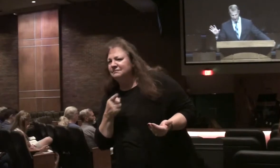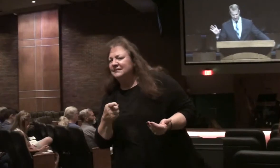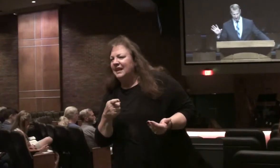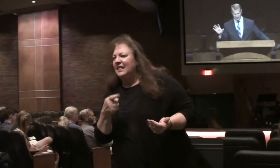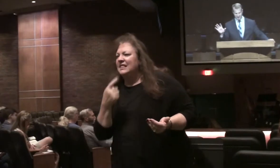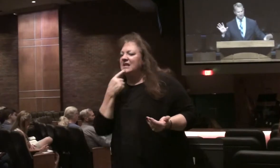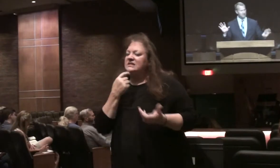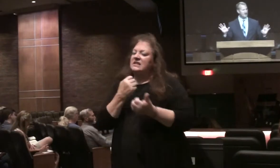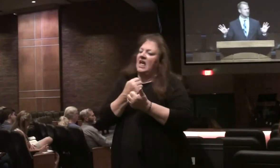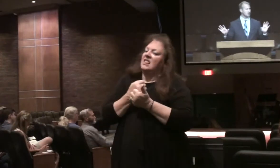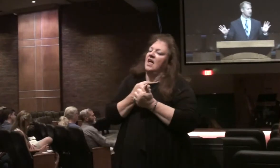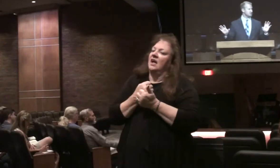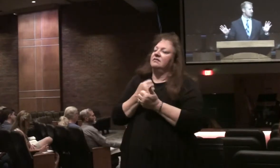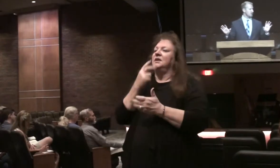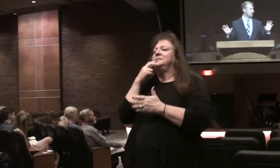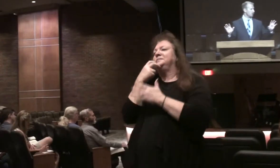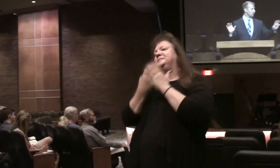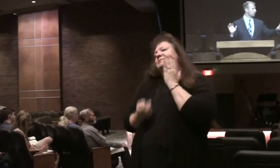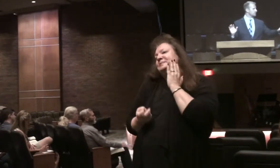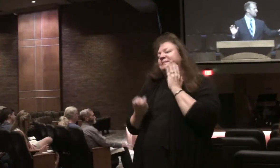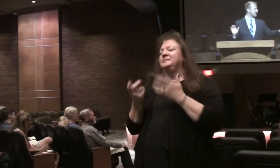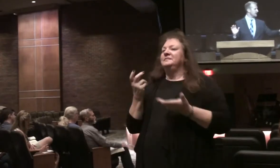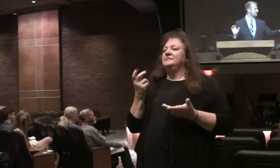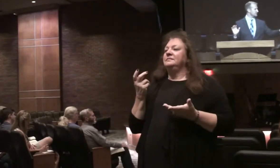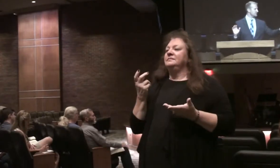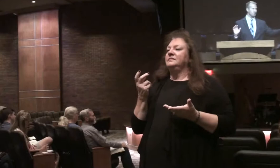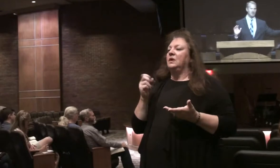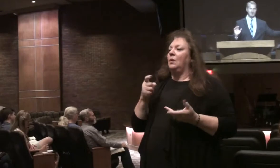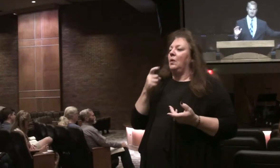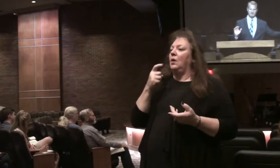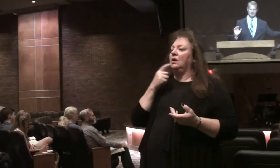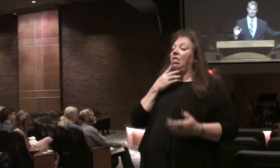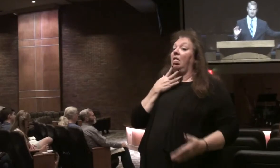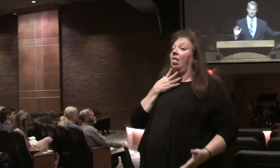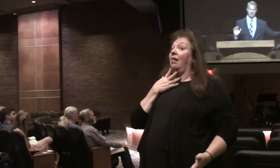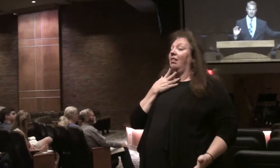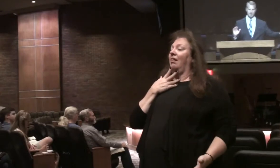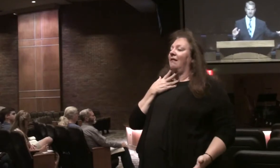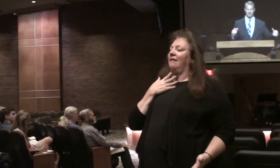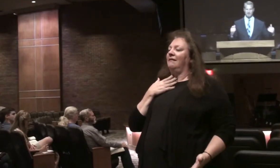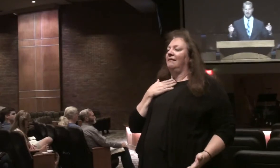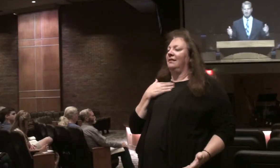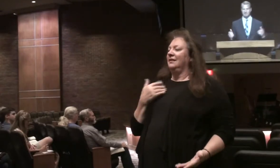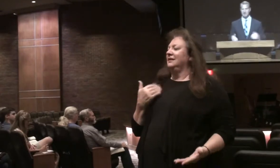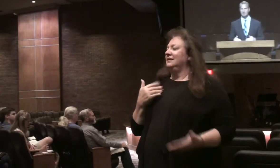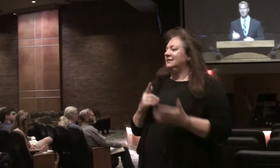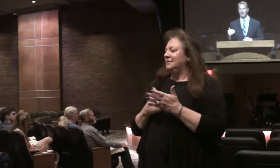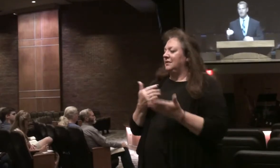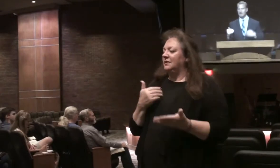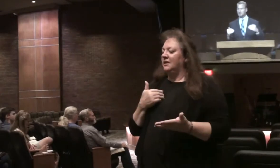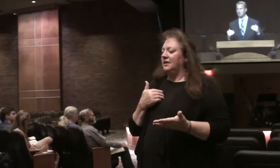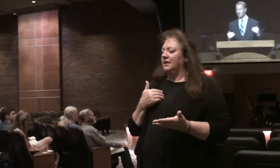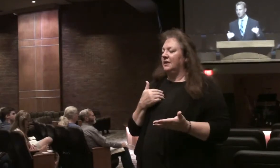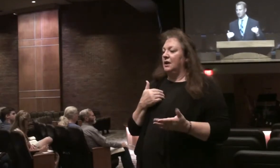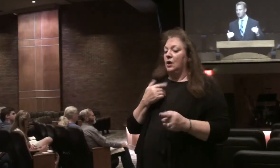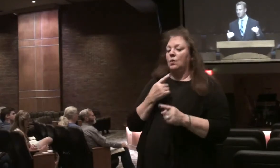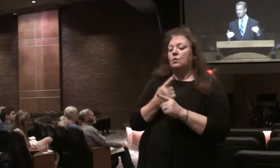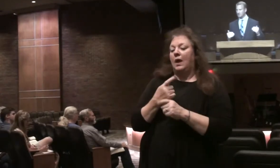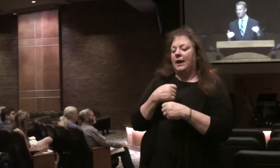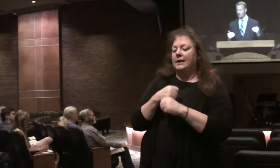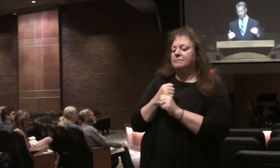defines love as just infatuation, or worse yet, sinful lust. You know, we sometimes have the saying, might makes